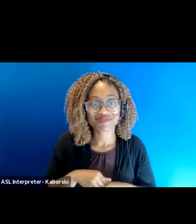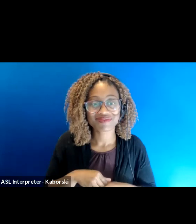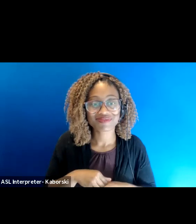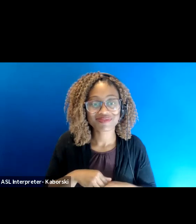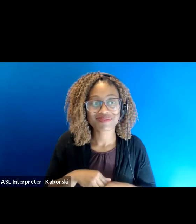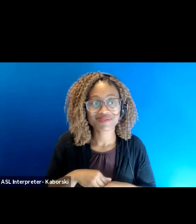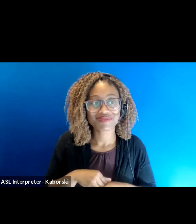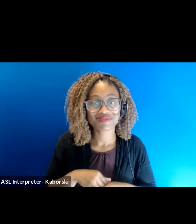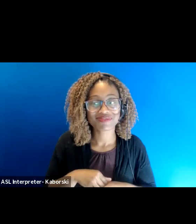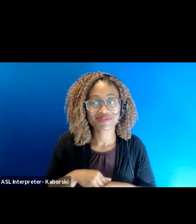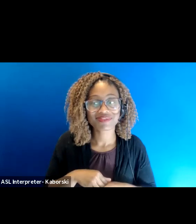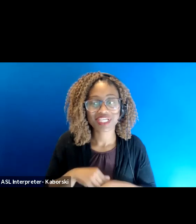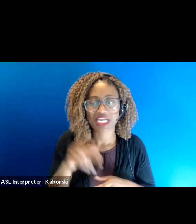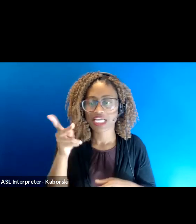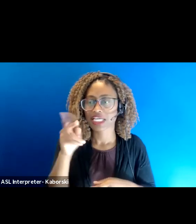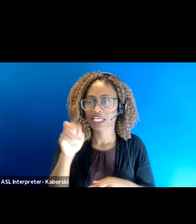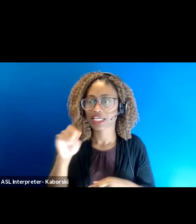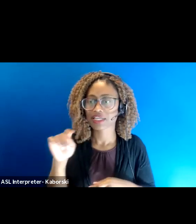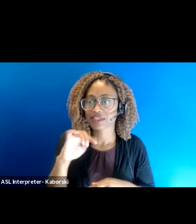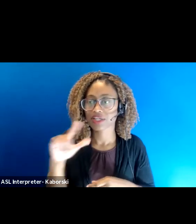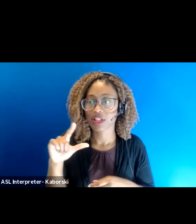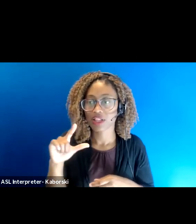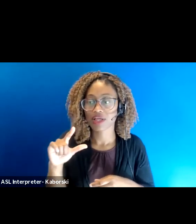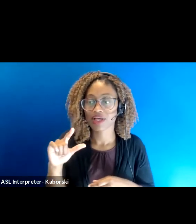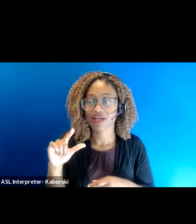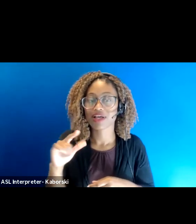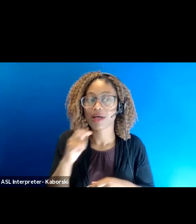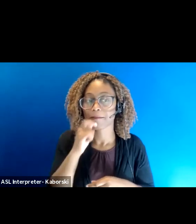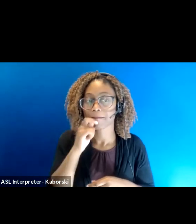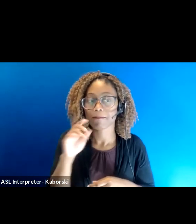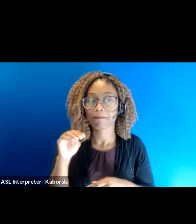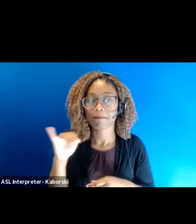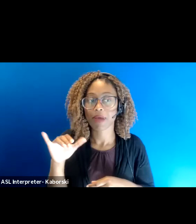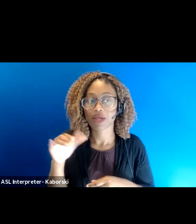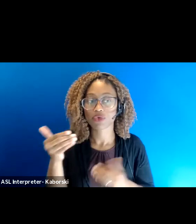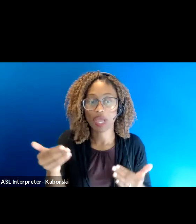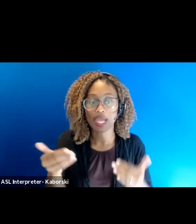I don't know if Kendall's mic is okay.